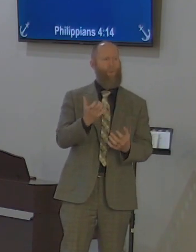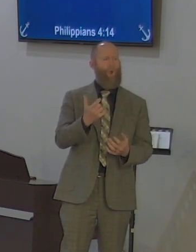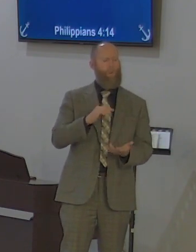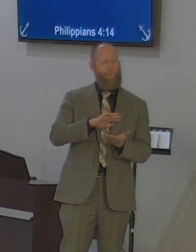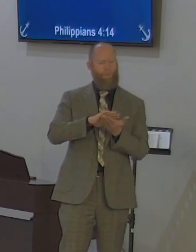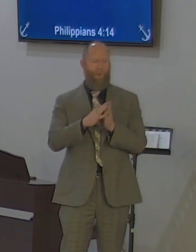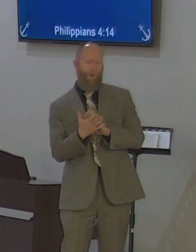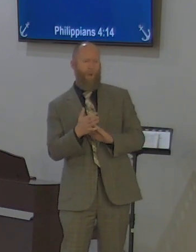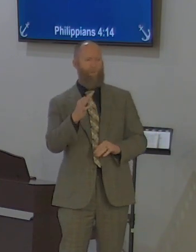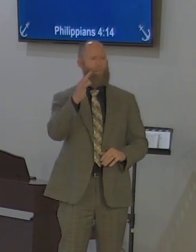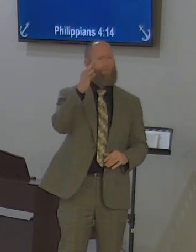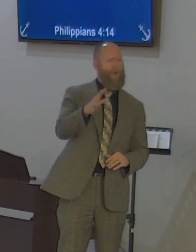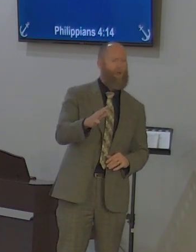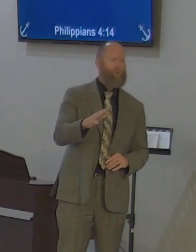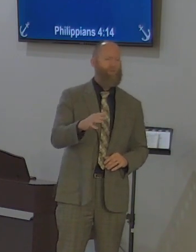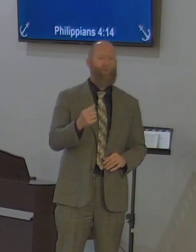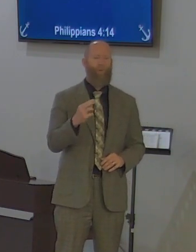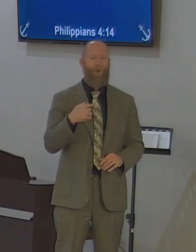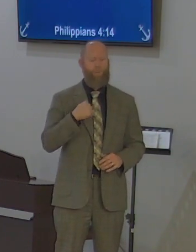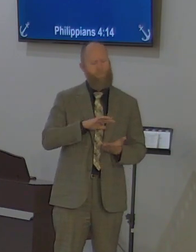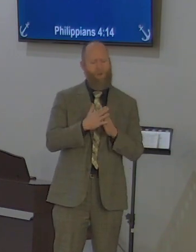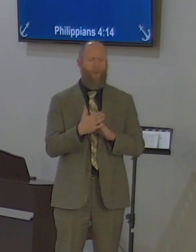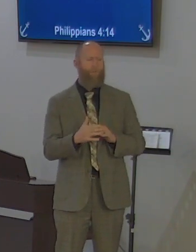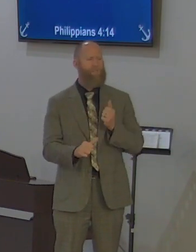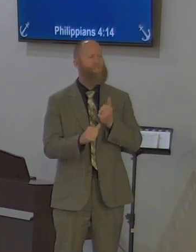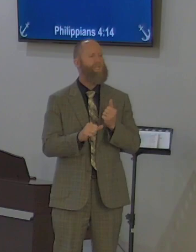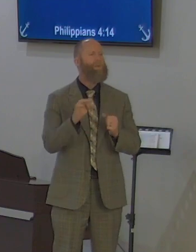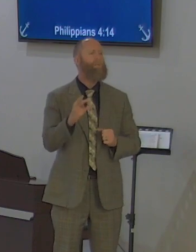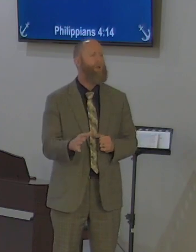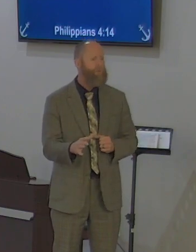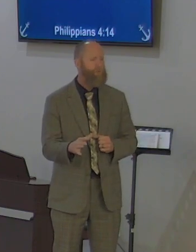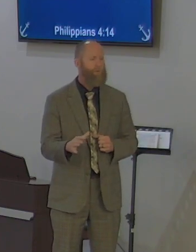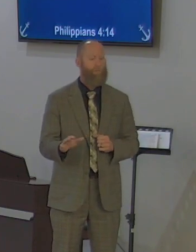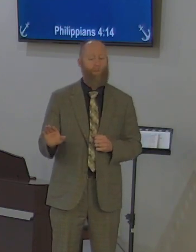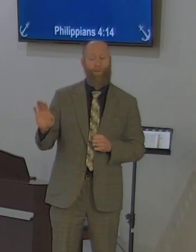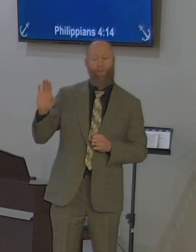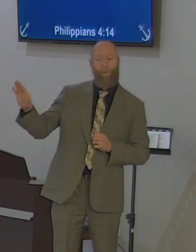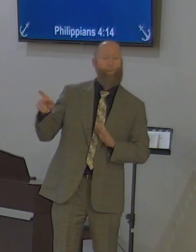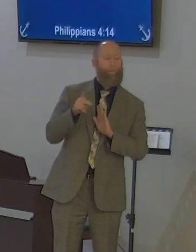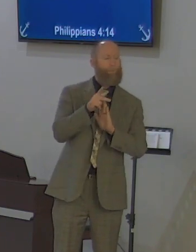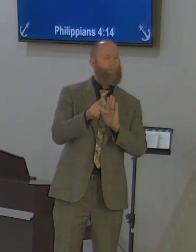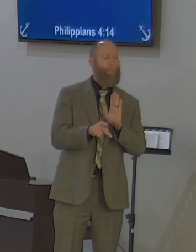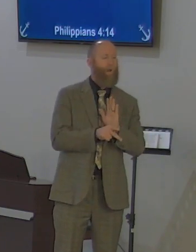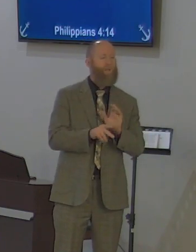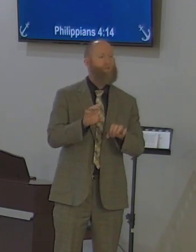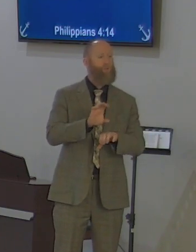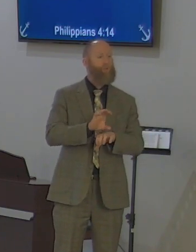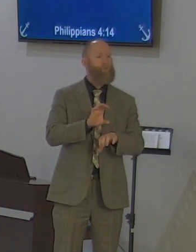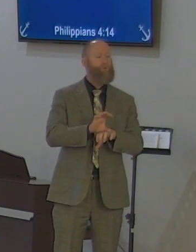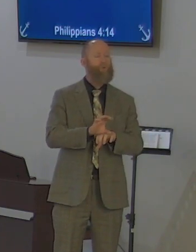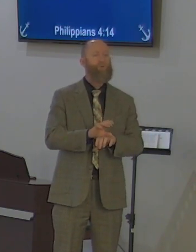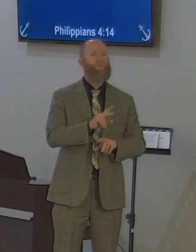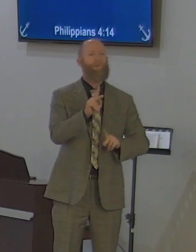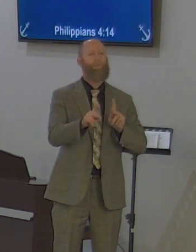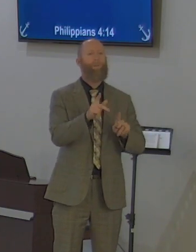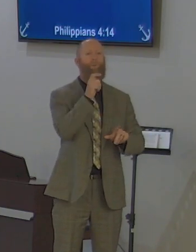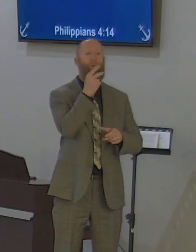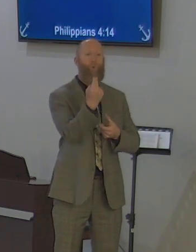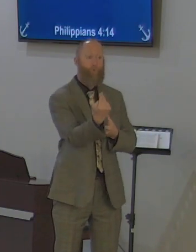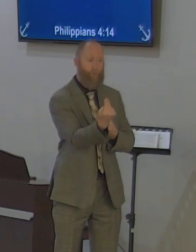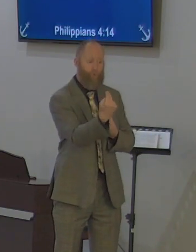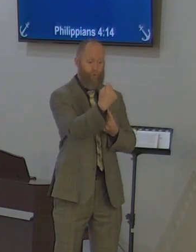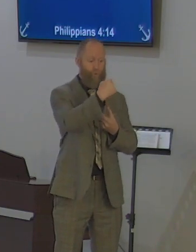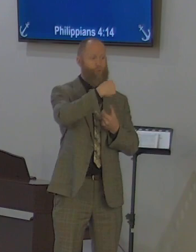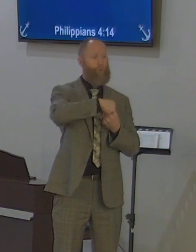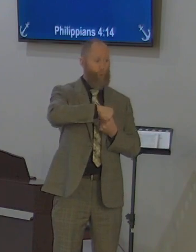We have a little policy that when someone comes and joins the church, that we have them, that there's lots of things they can do. They can be involved